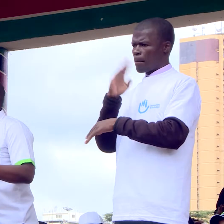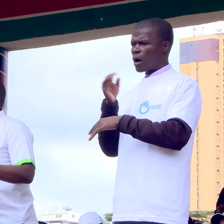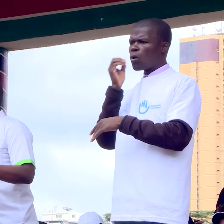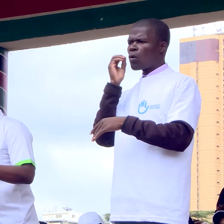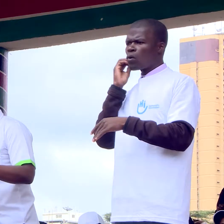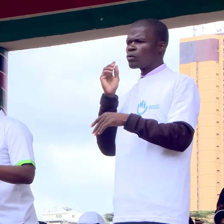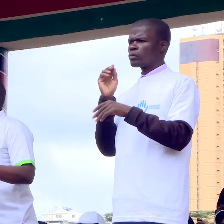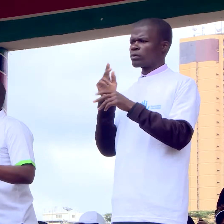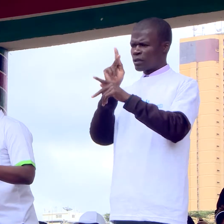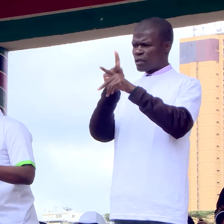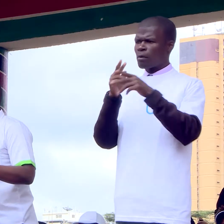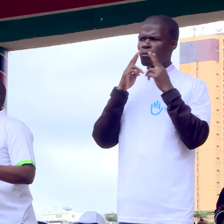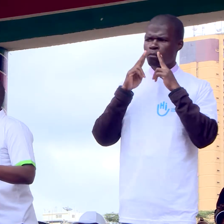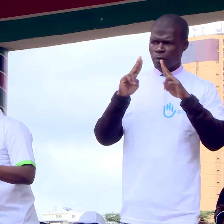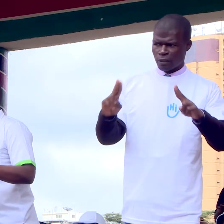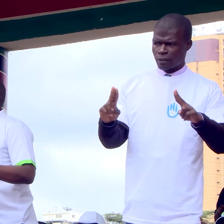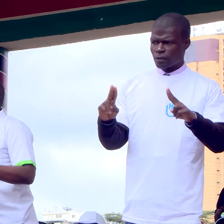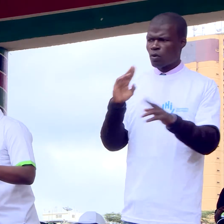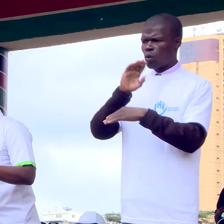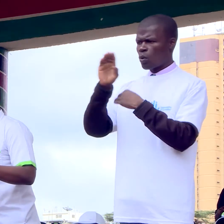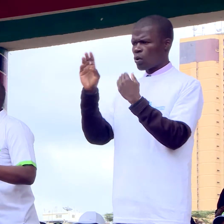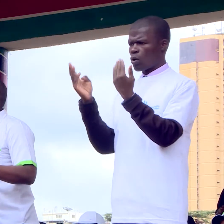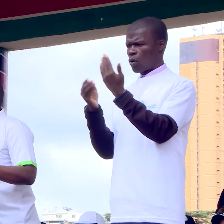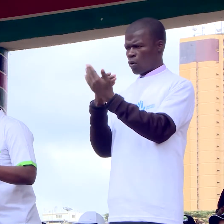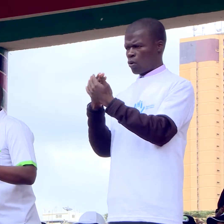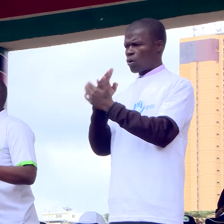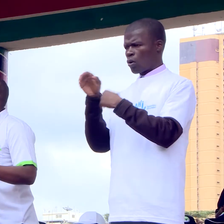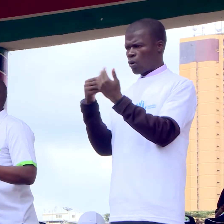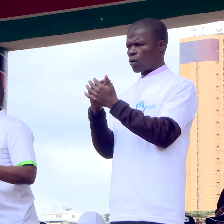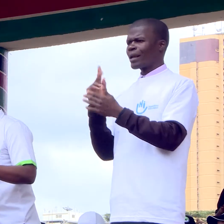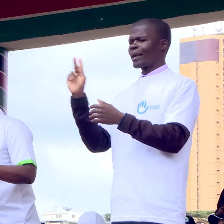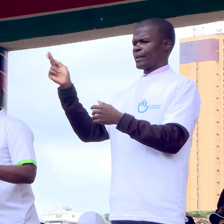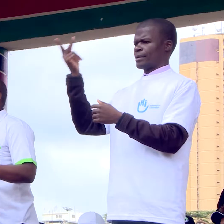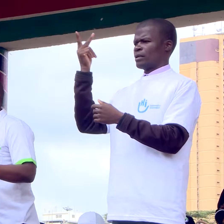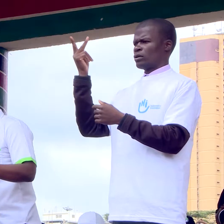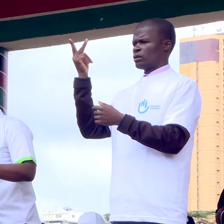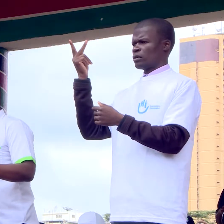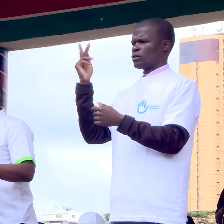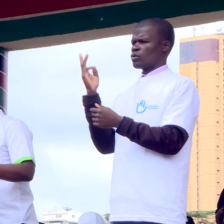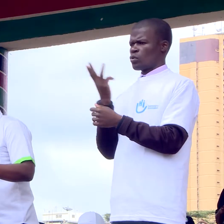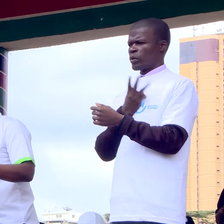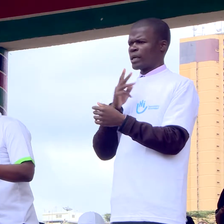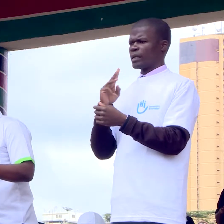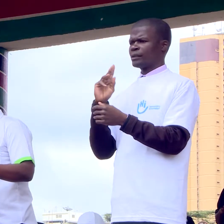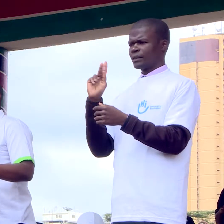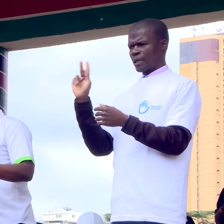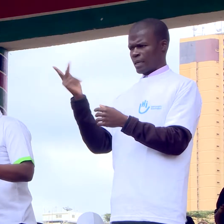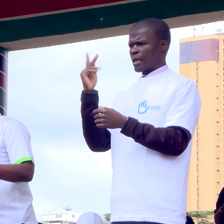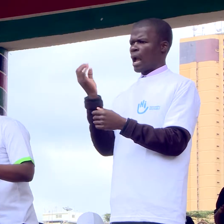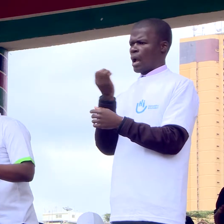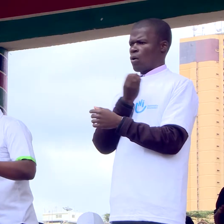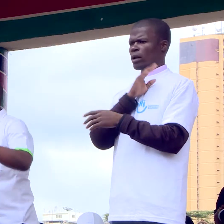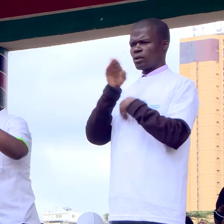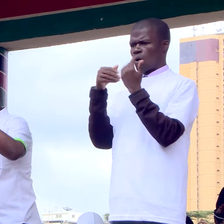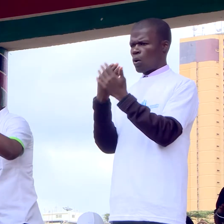amani na mjue sisi sote ni wa Kenya na hakuna mtu anahama Kenya. Kenya ni yetu sisi sote.